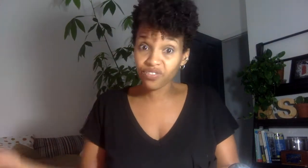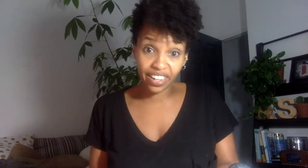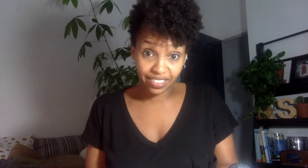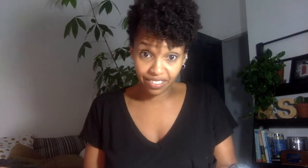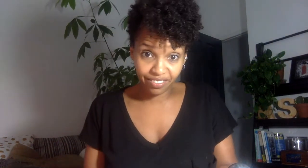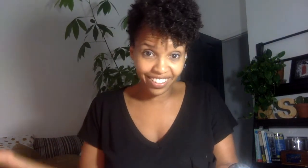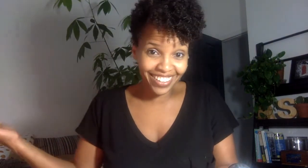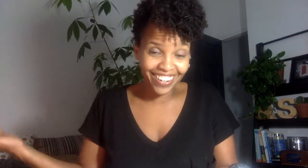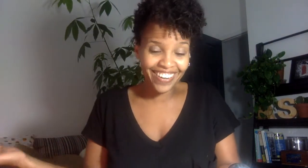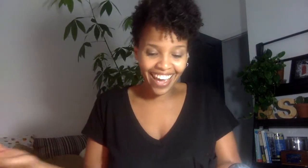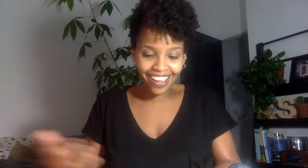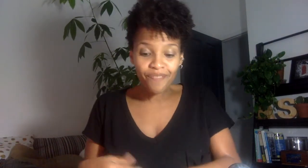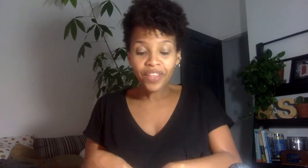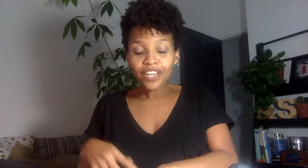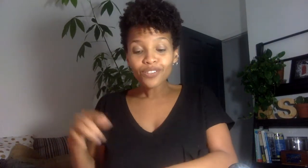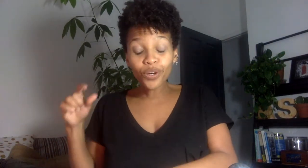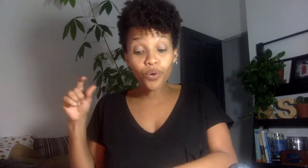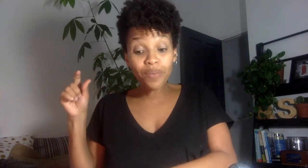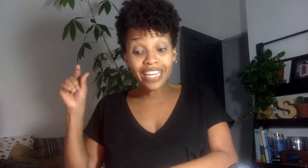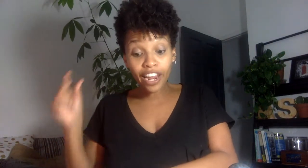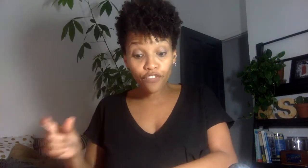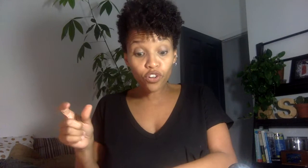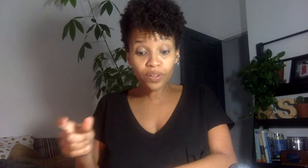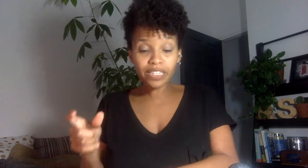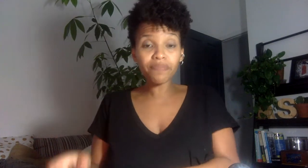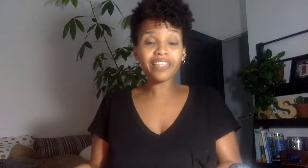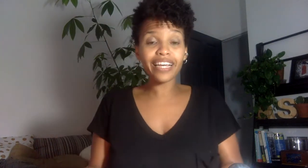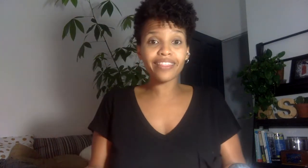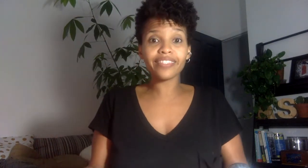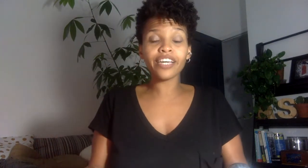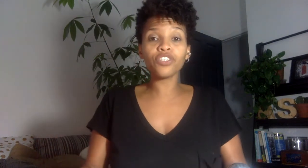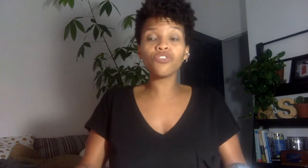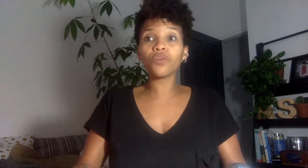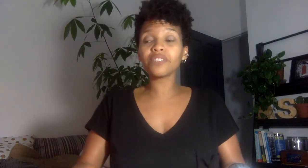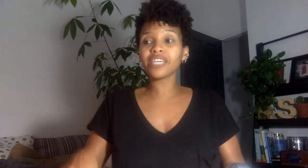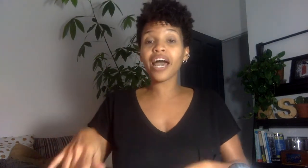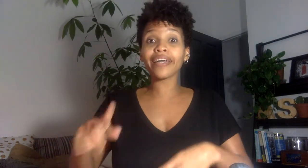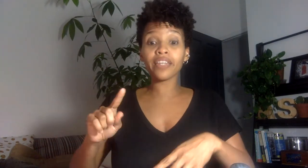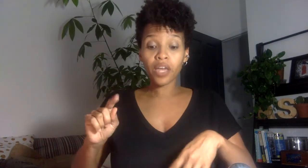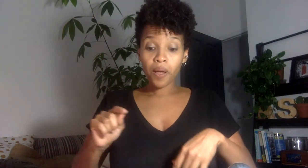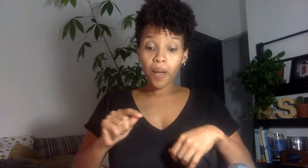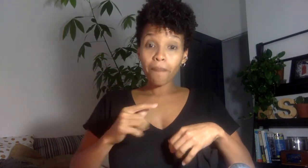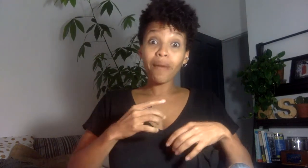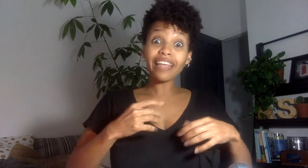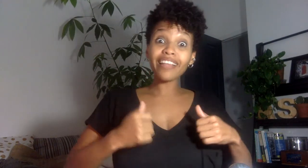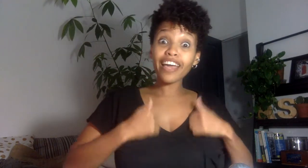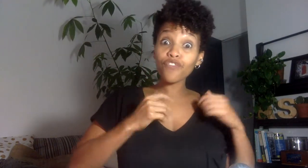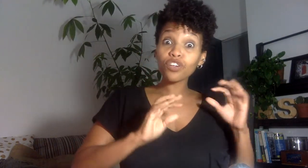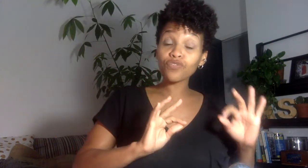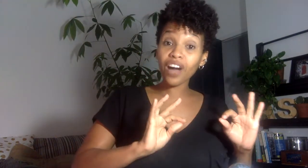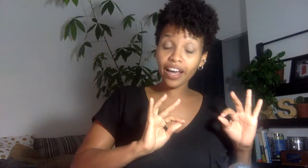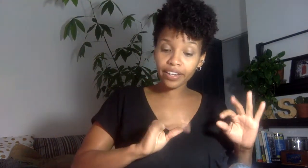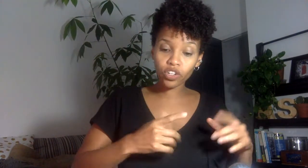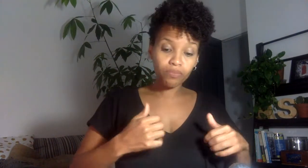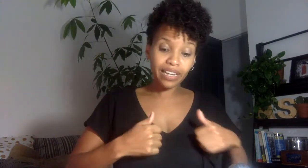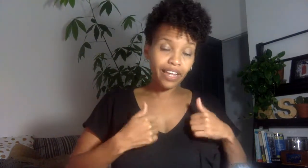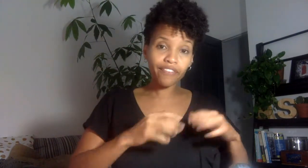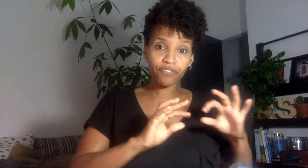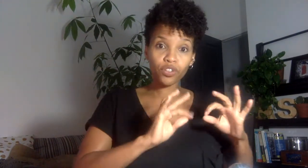fine too. Okay, so be careful with something like this, that you don't sign my life was fine, or my life,